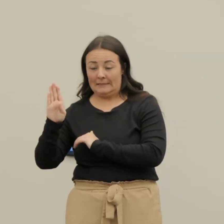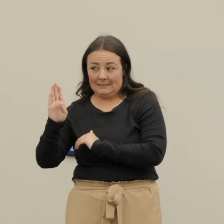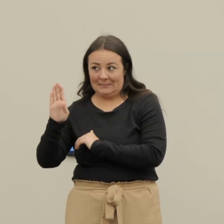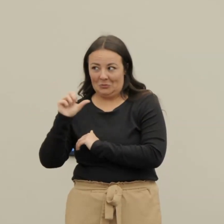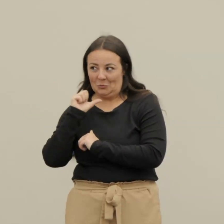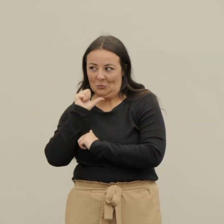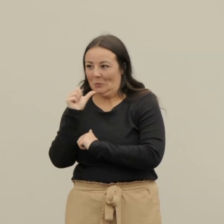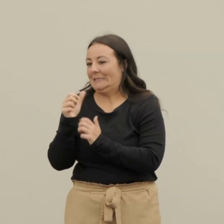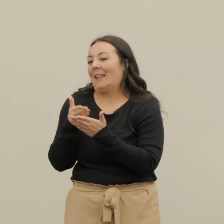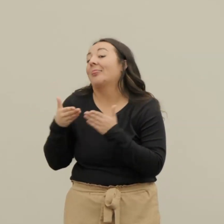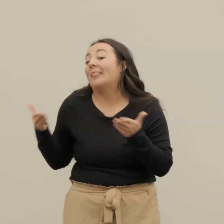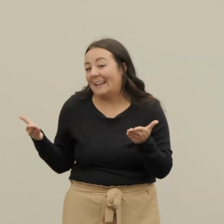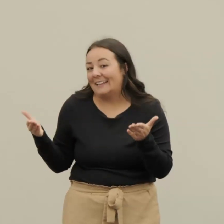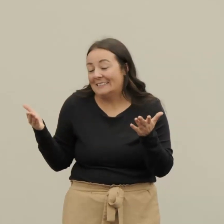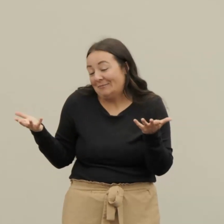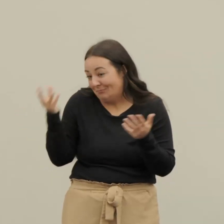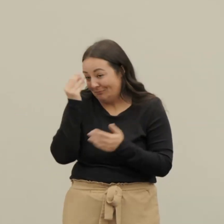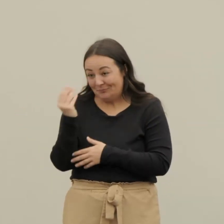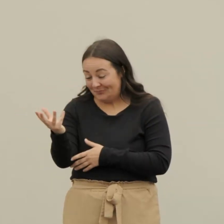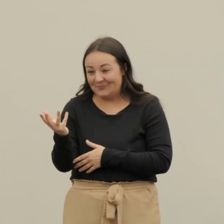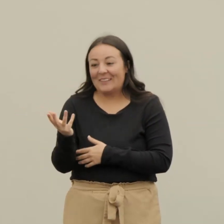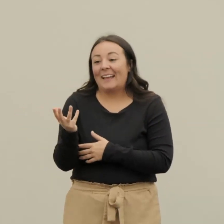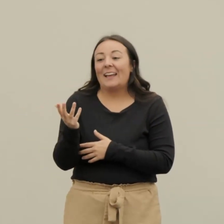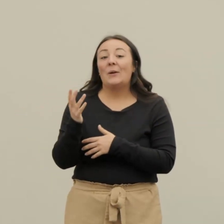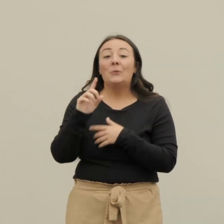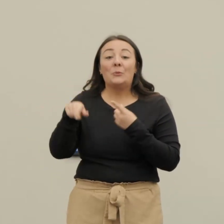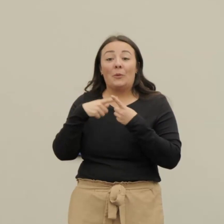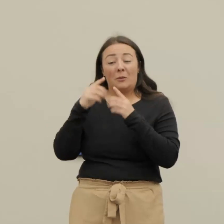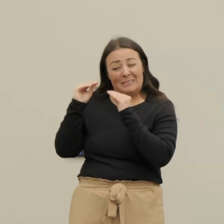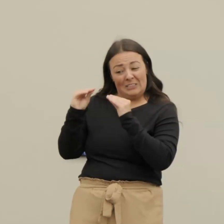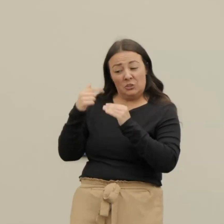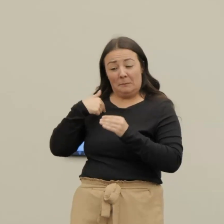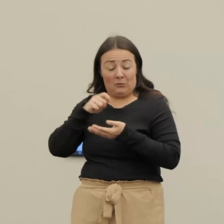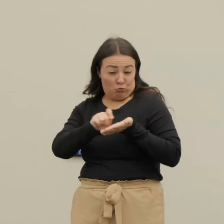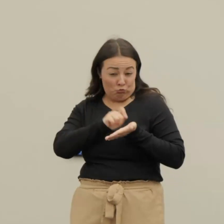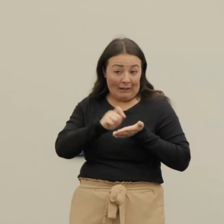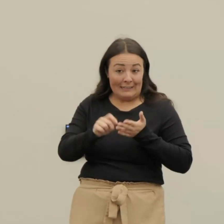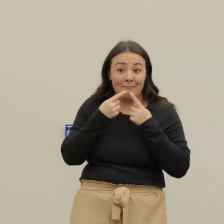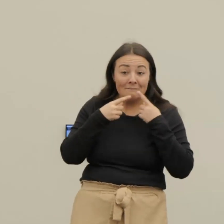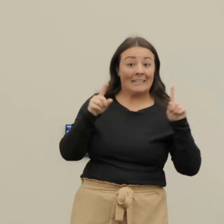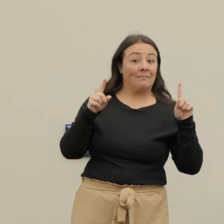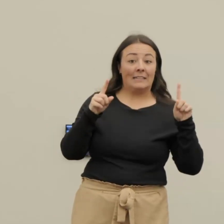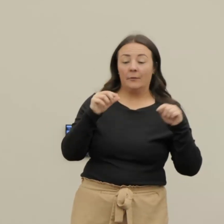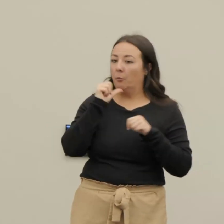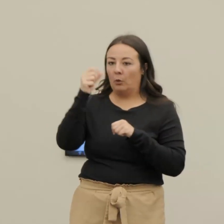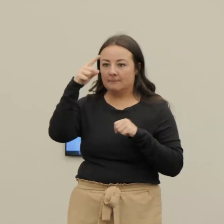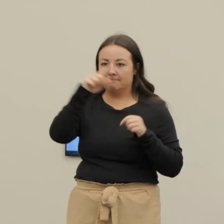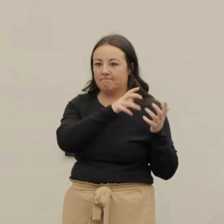y'all. So when they were teaching me to write effectively, it wasn't for a digital platform.